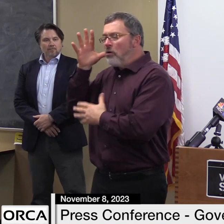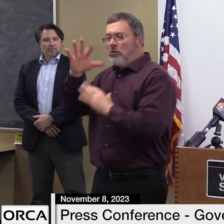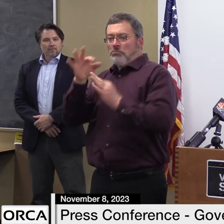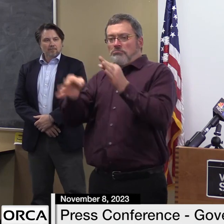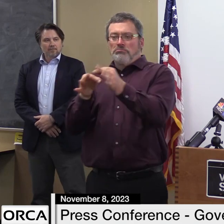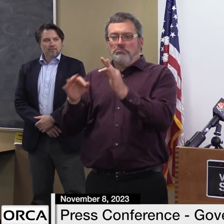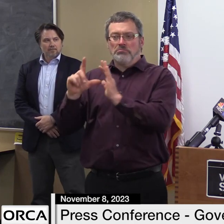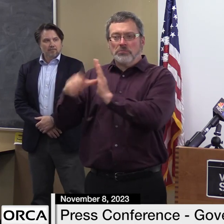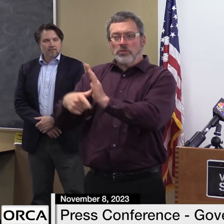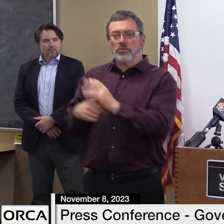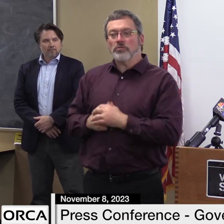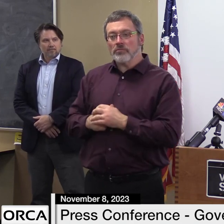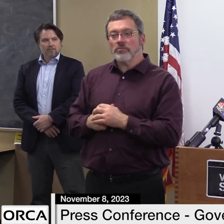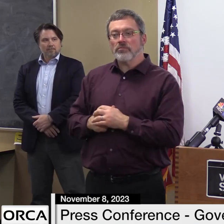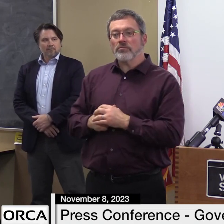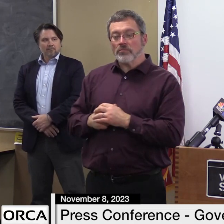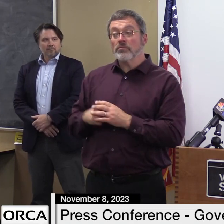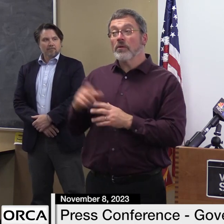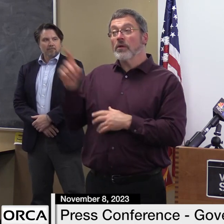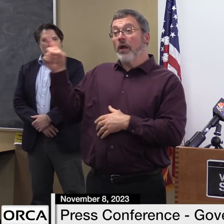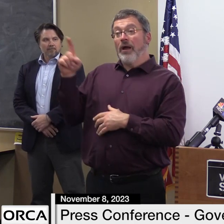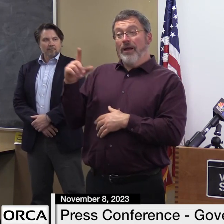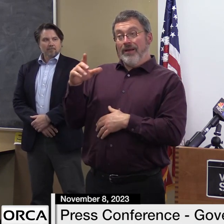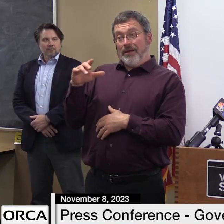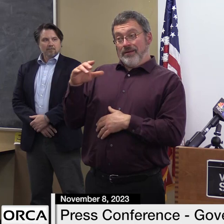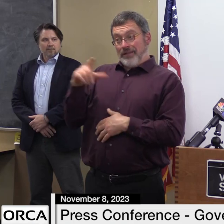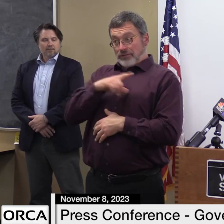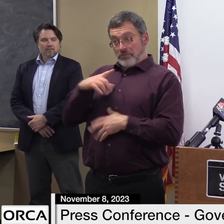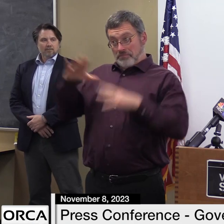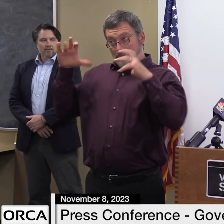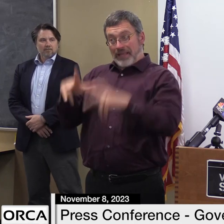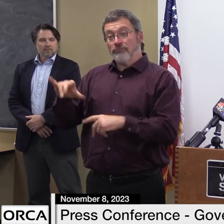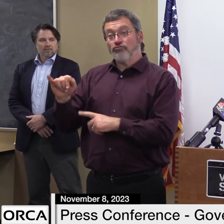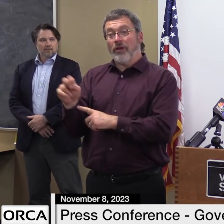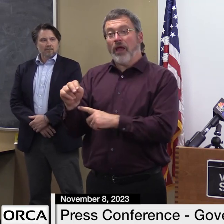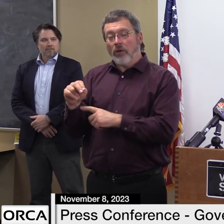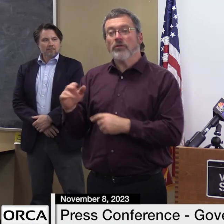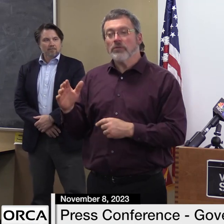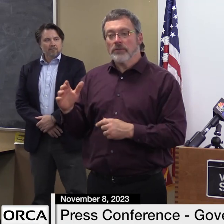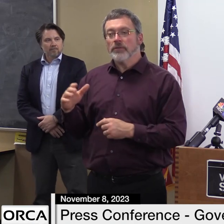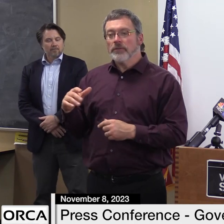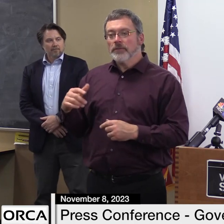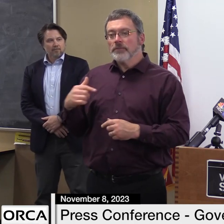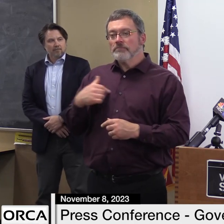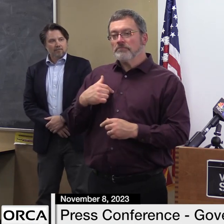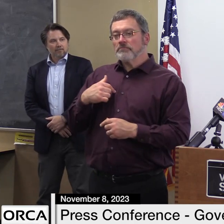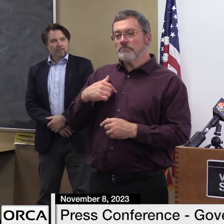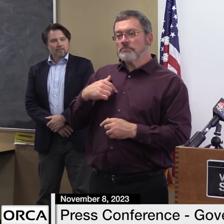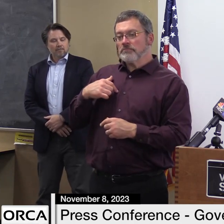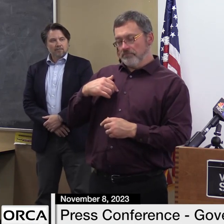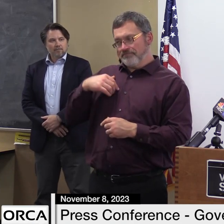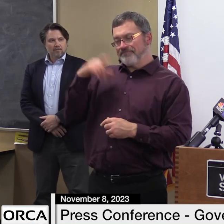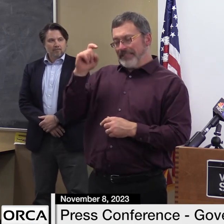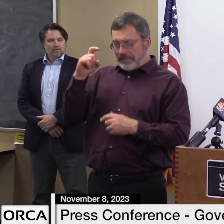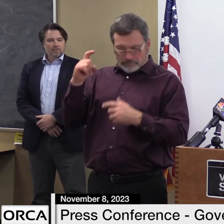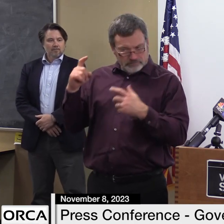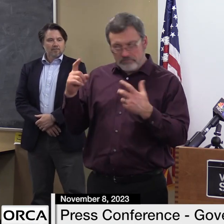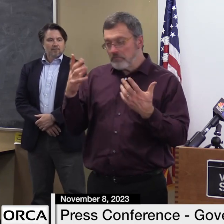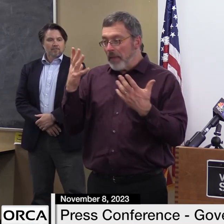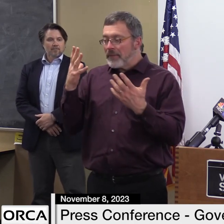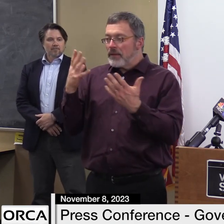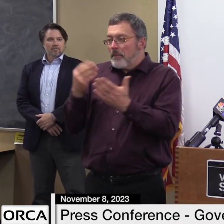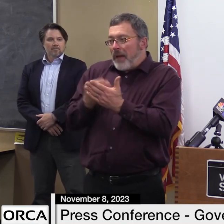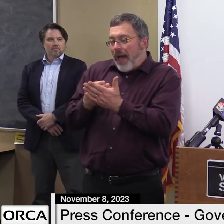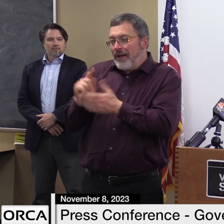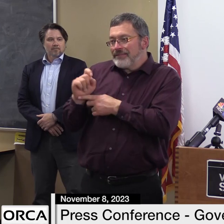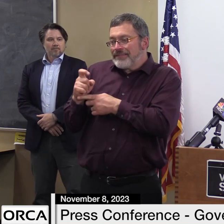legislature returns in January is a major regulatory, tax, and incentive package that will reduce the obstacles government